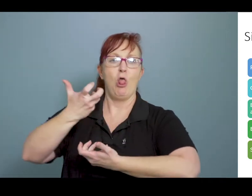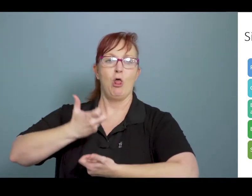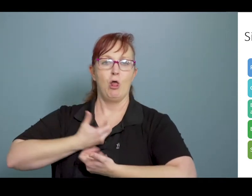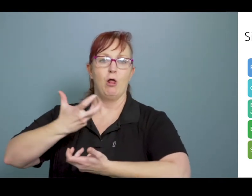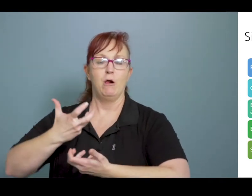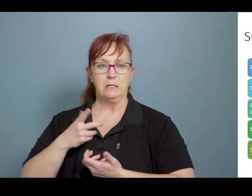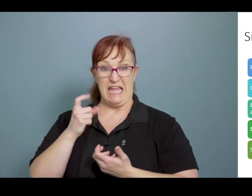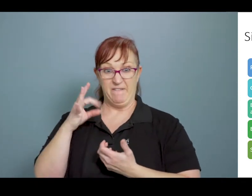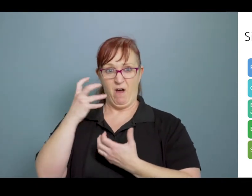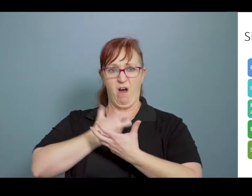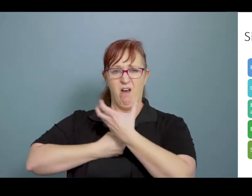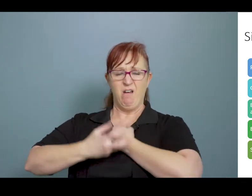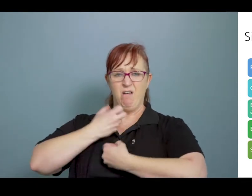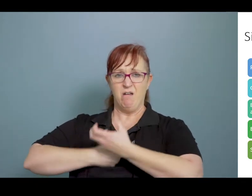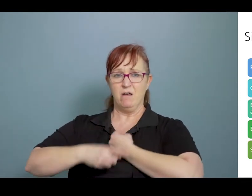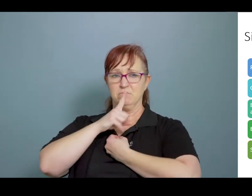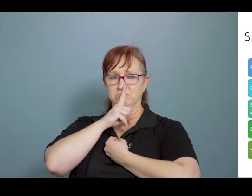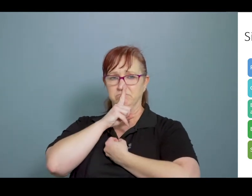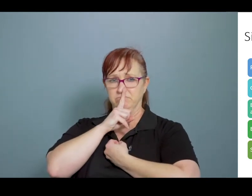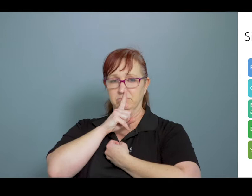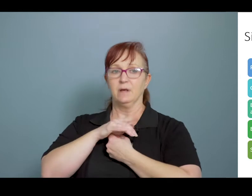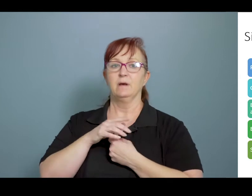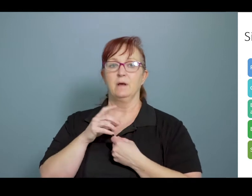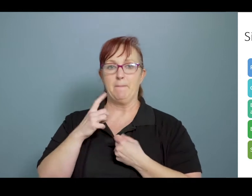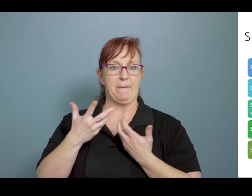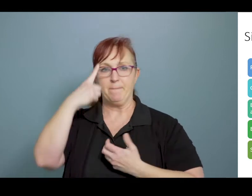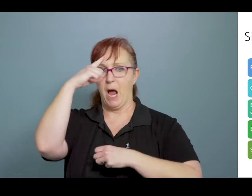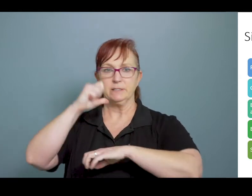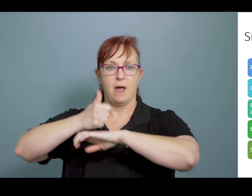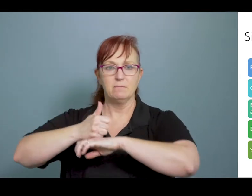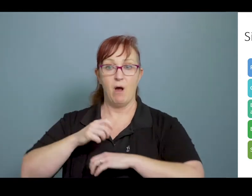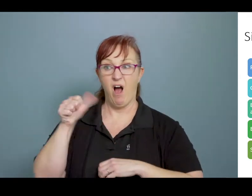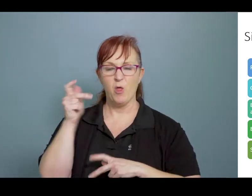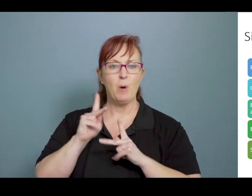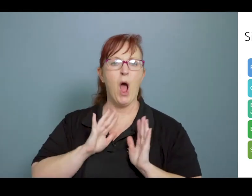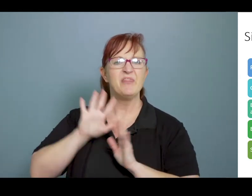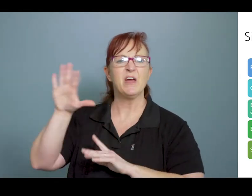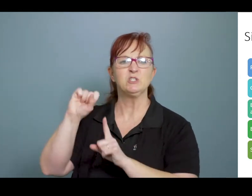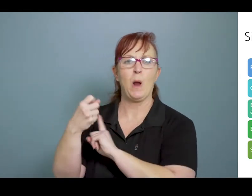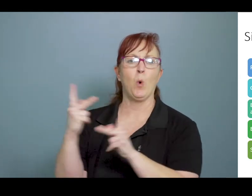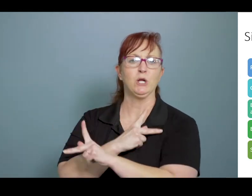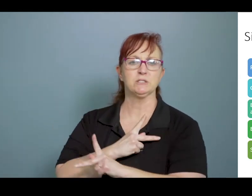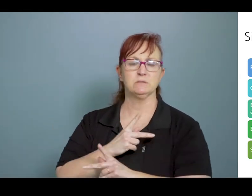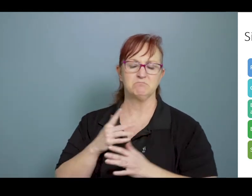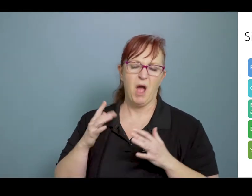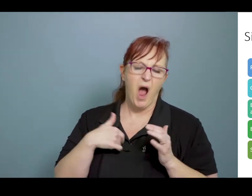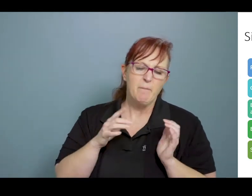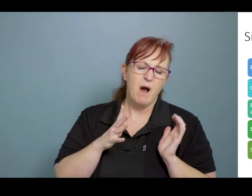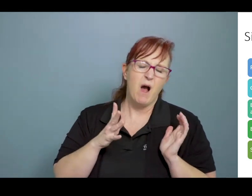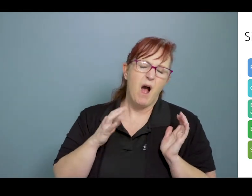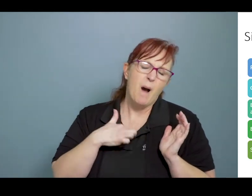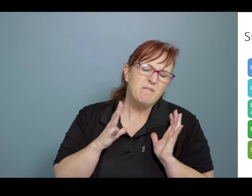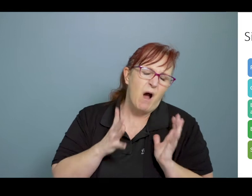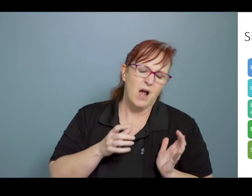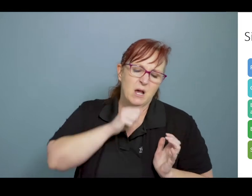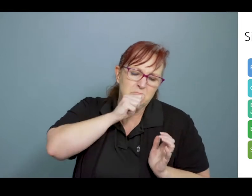the mindset of, well, other people have it worse, or there's this big global pandemic,